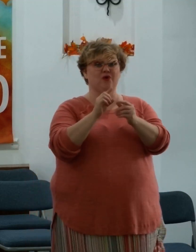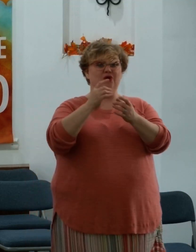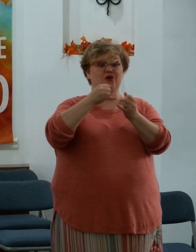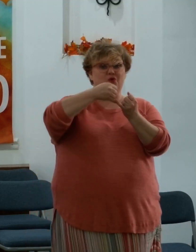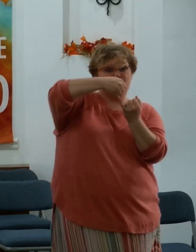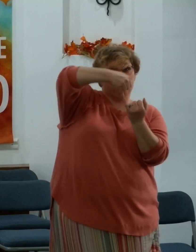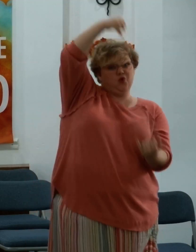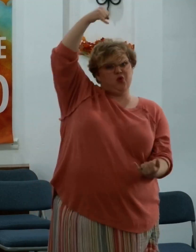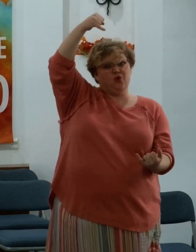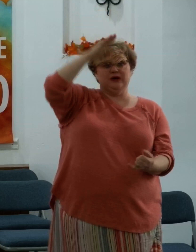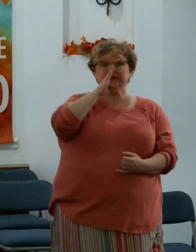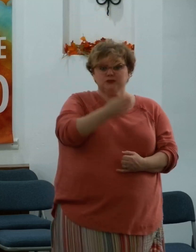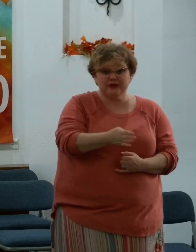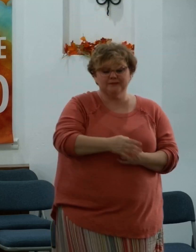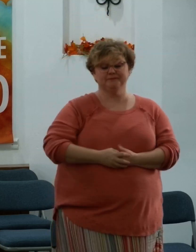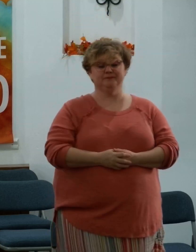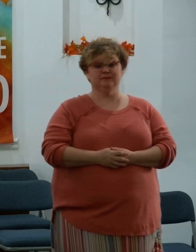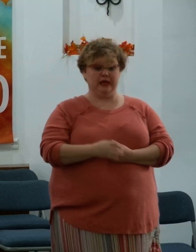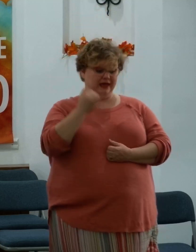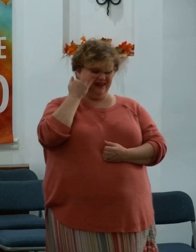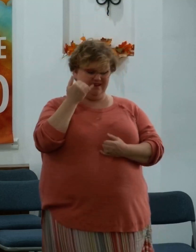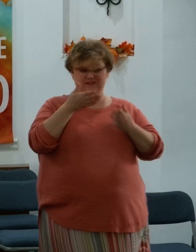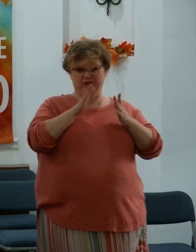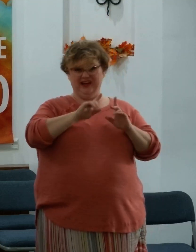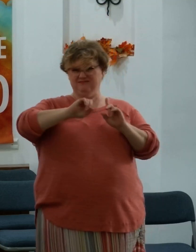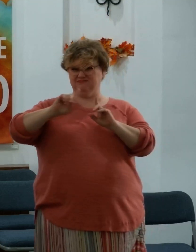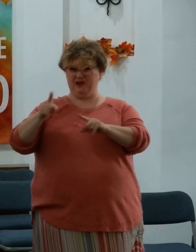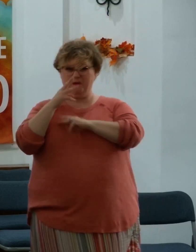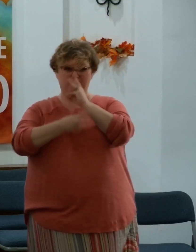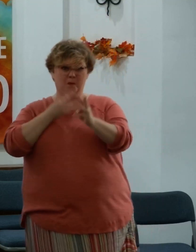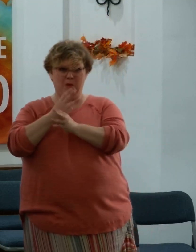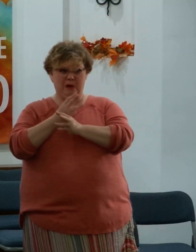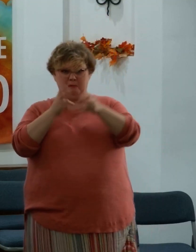get out into the world where Satan crooks them over and breaks their back,